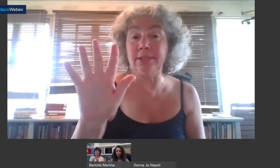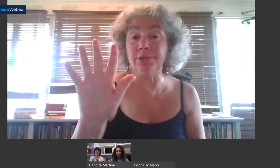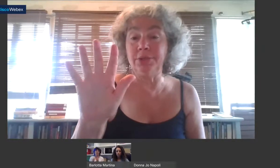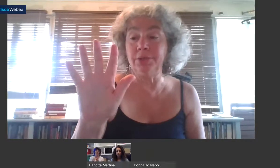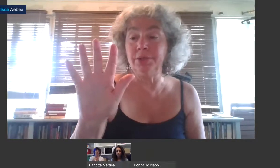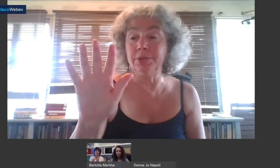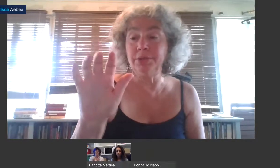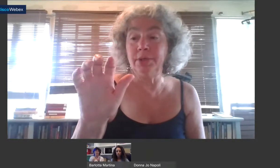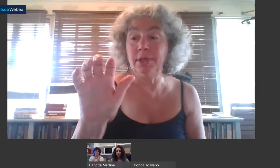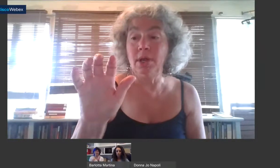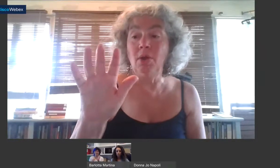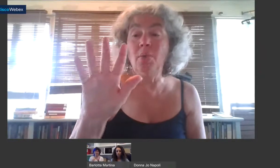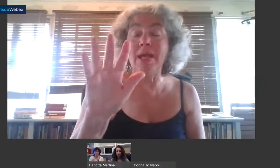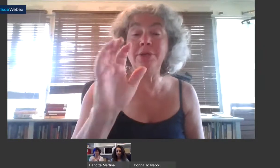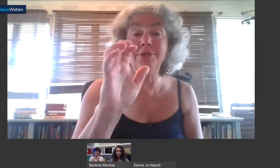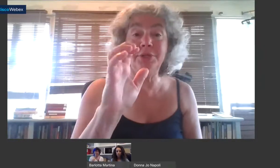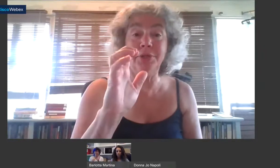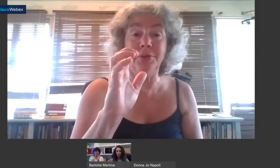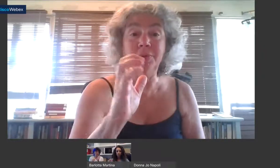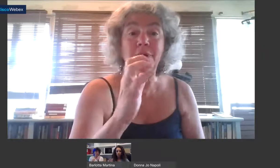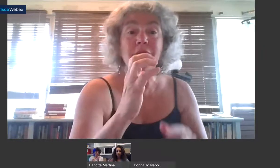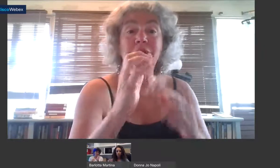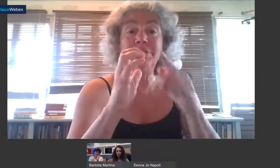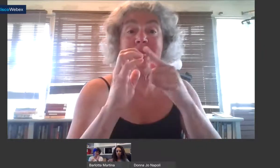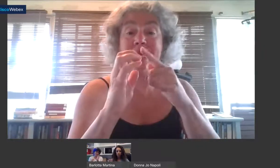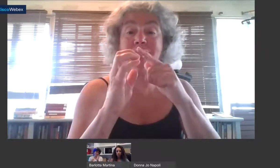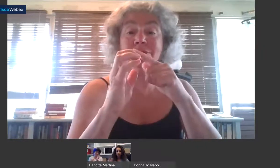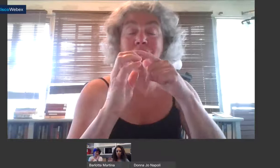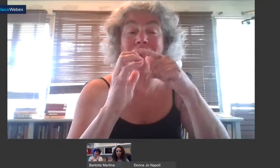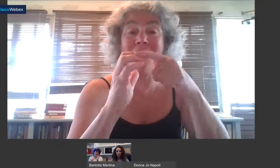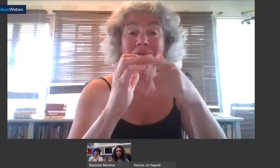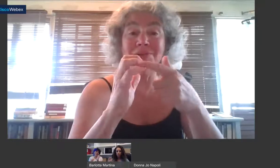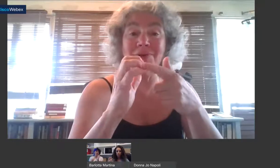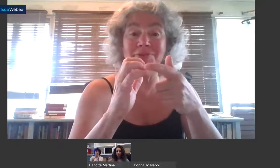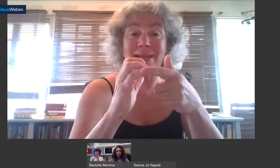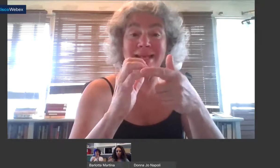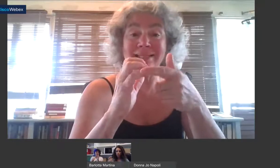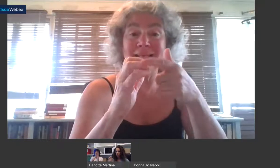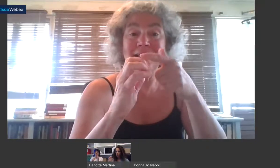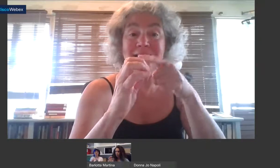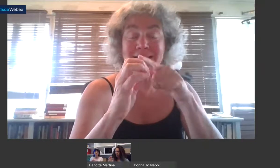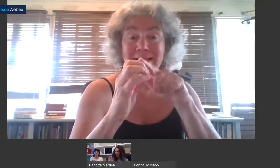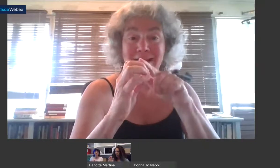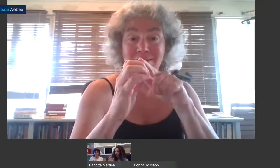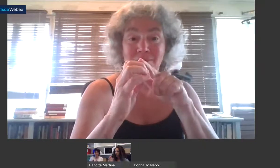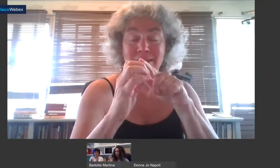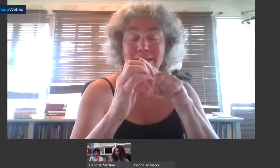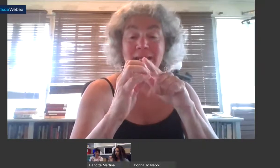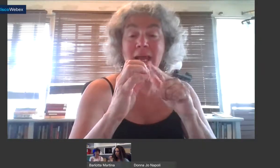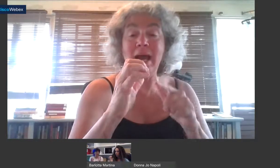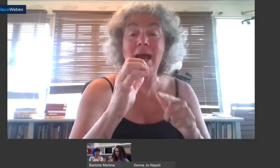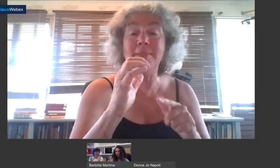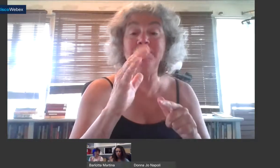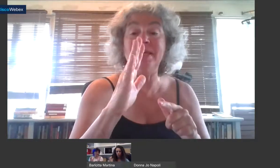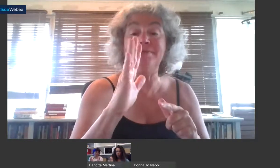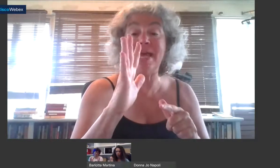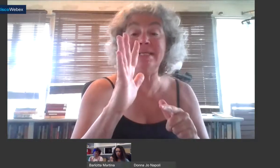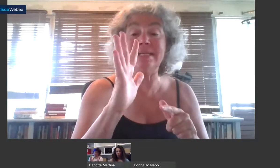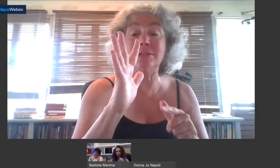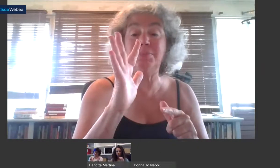interphalangeal. When you do, you tend to also flex these last ones. In fact, it's